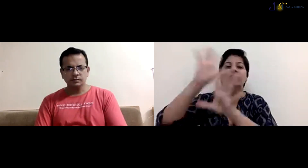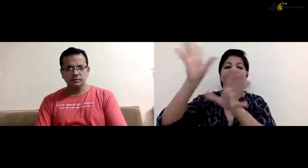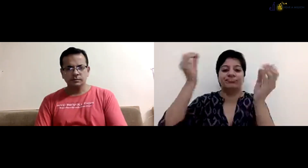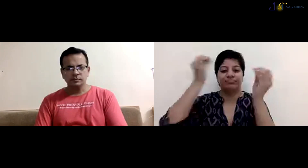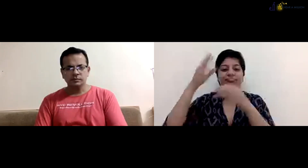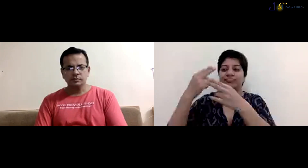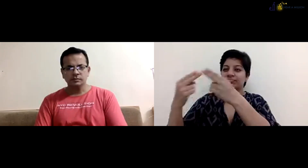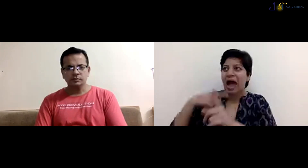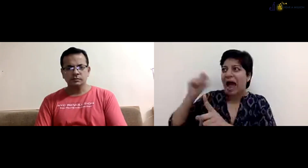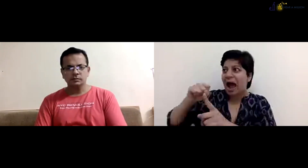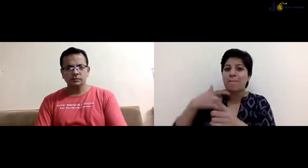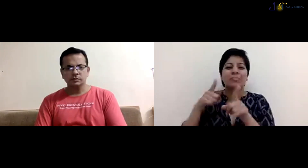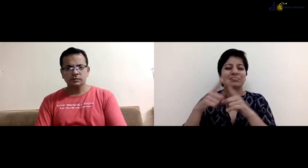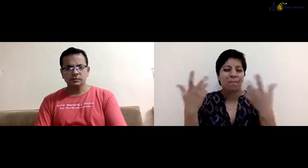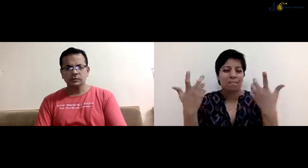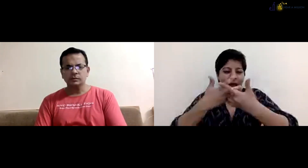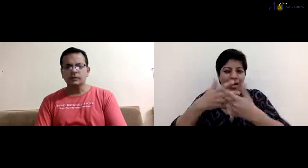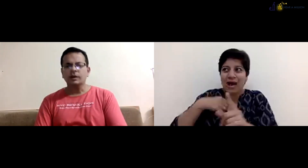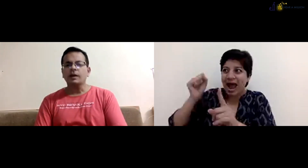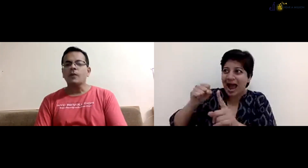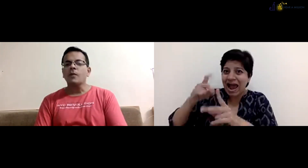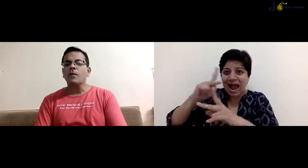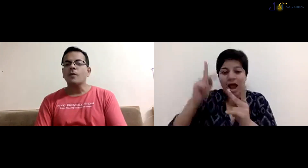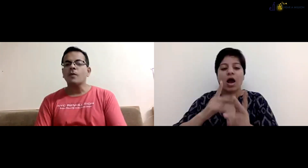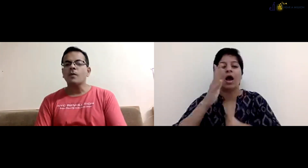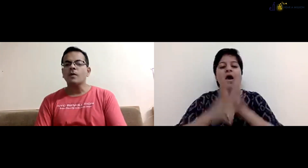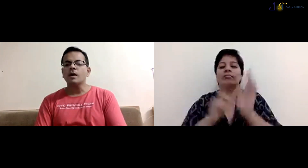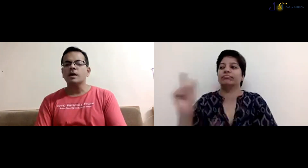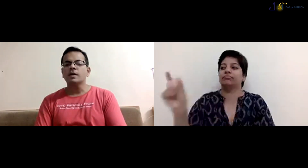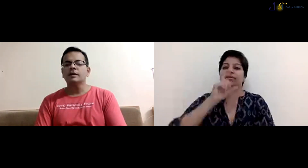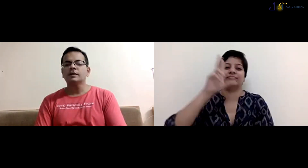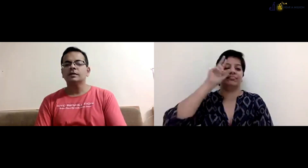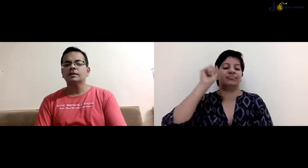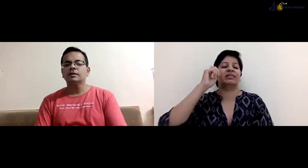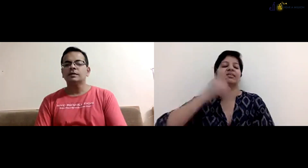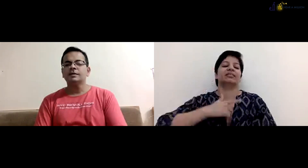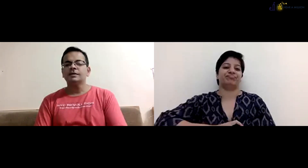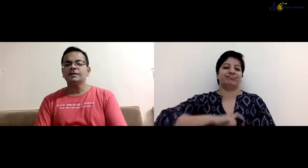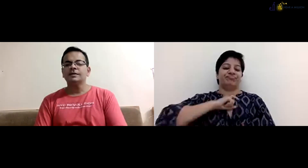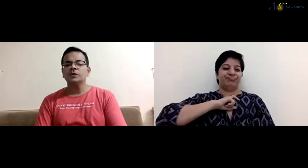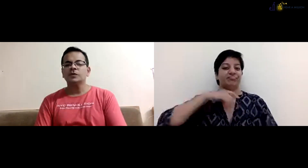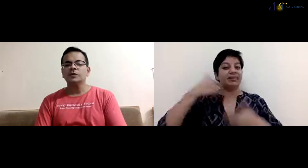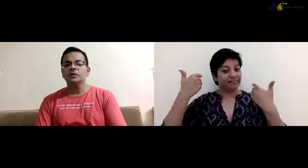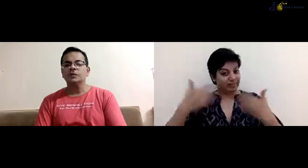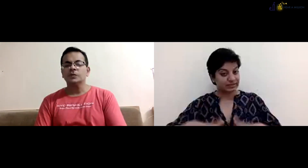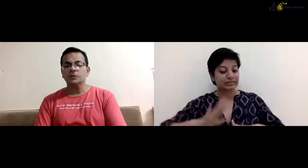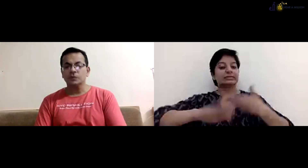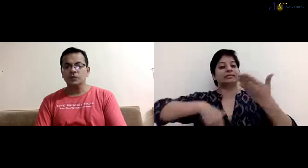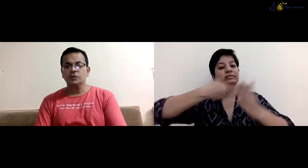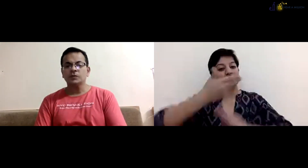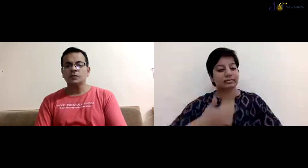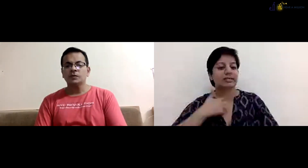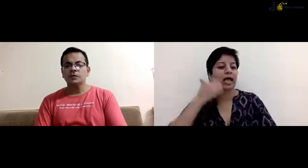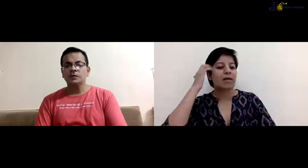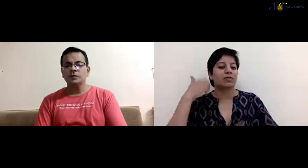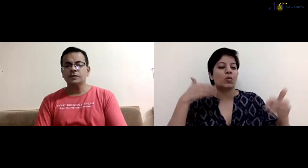camp, and then he realized, and he asked me that this is the things you are facing right now. So I said yes, yes, these